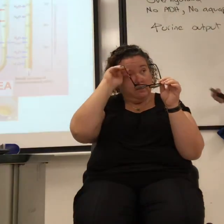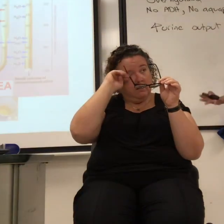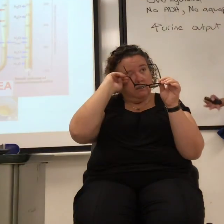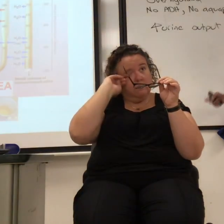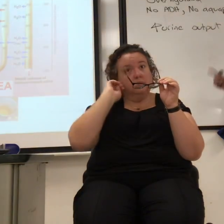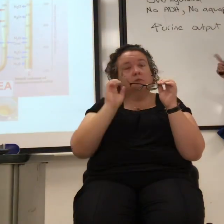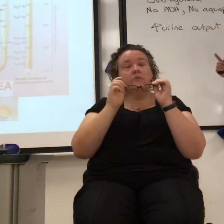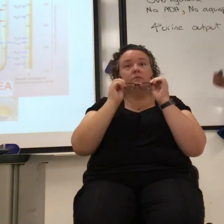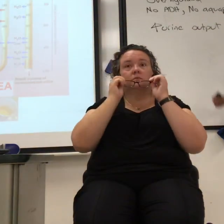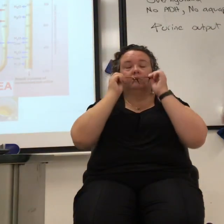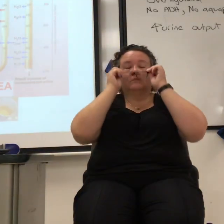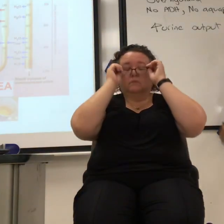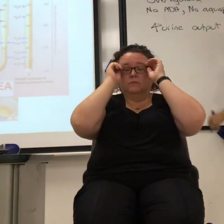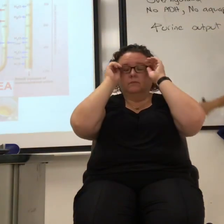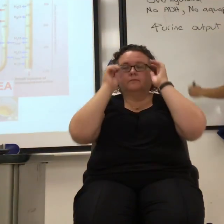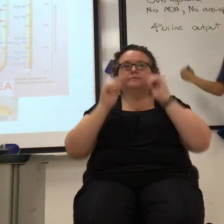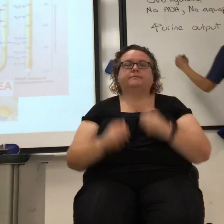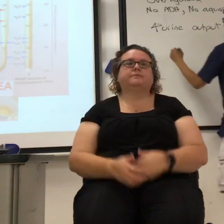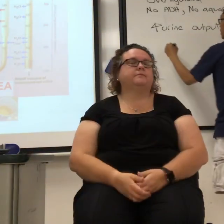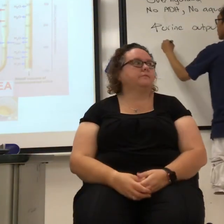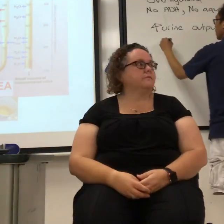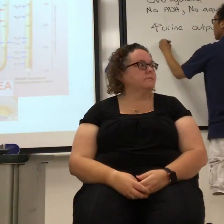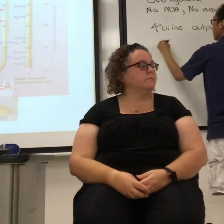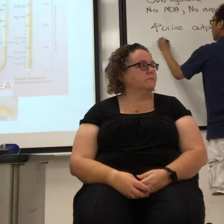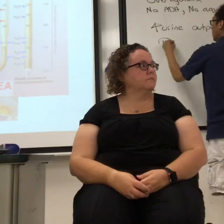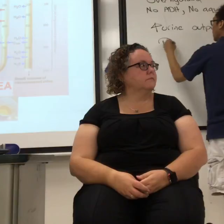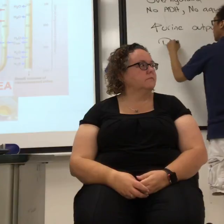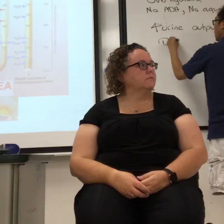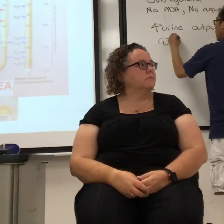and you're going to form dilute urine.